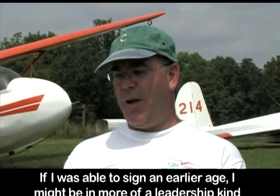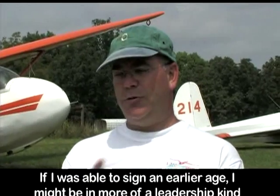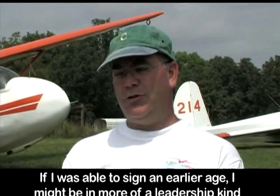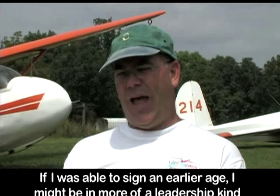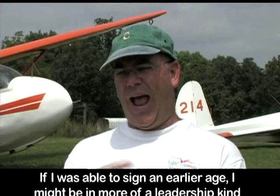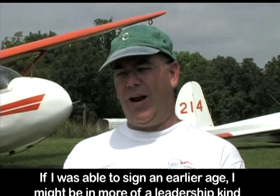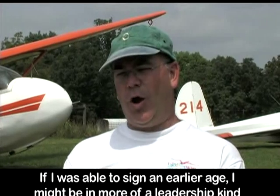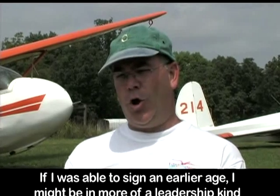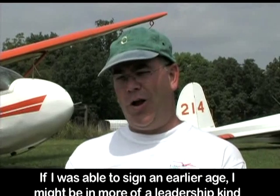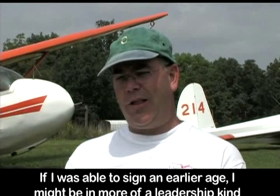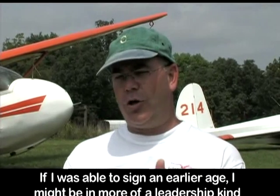able to dine earlier,